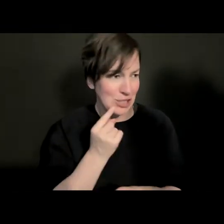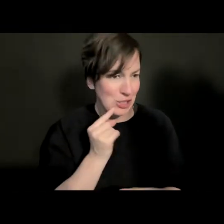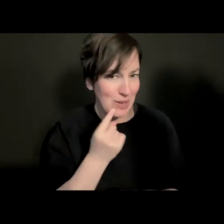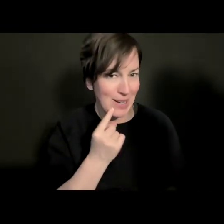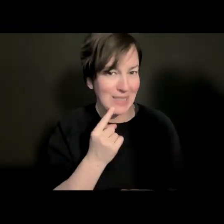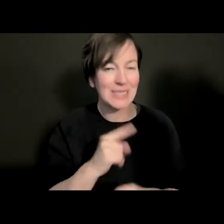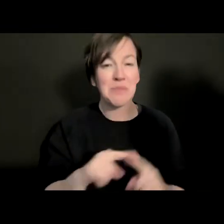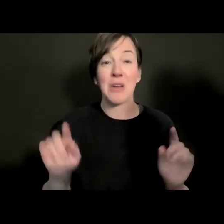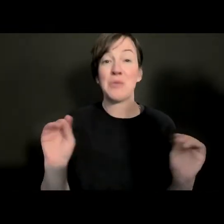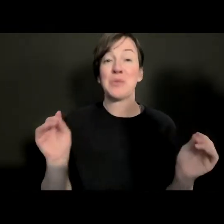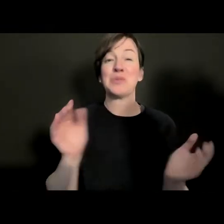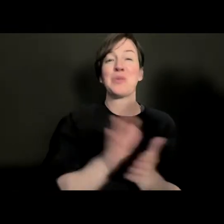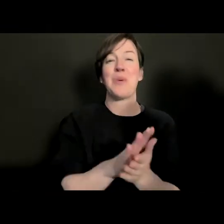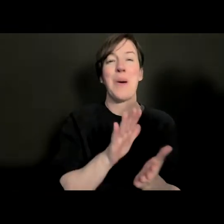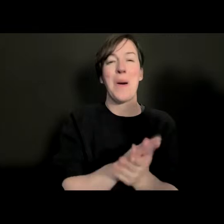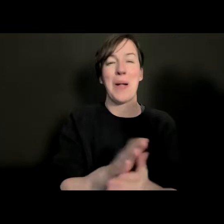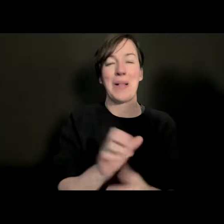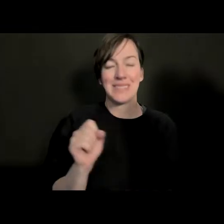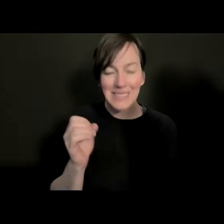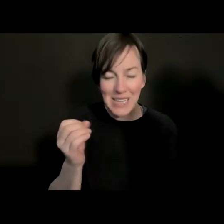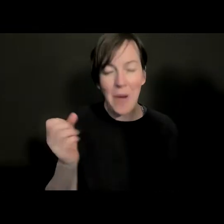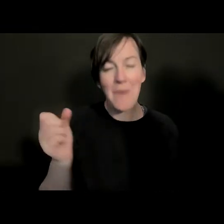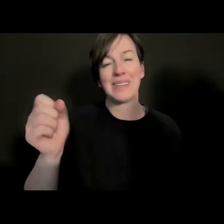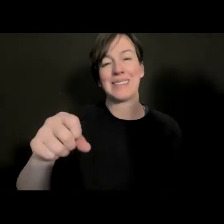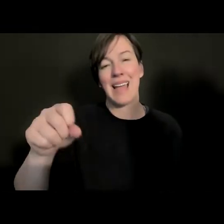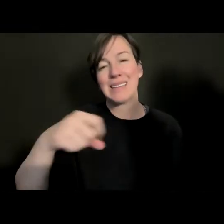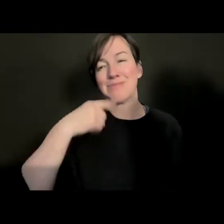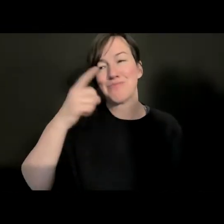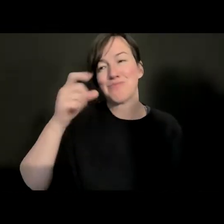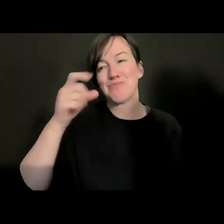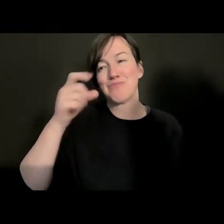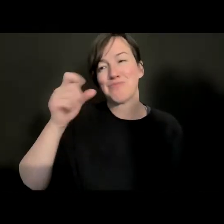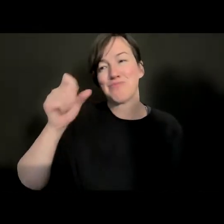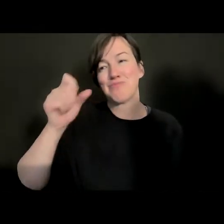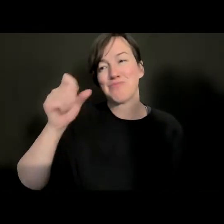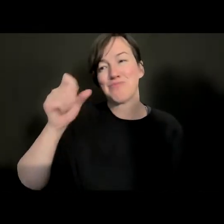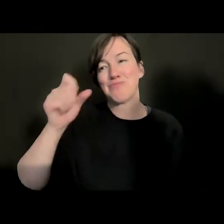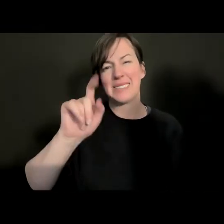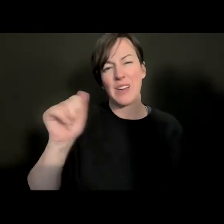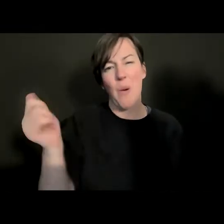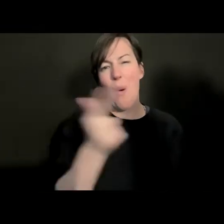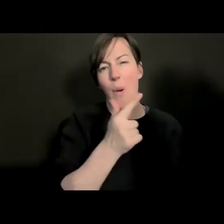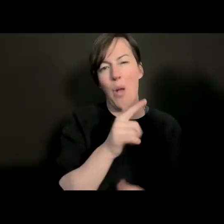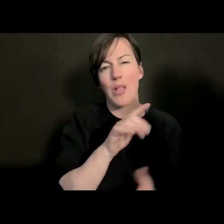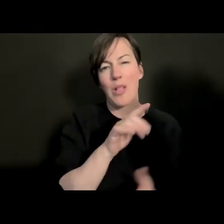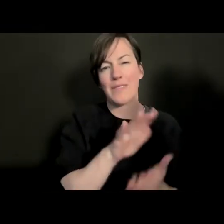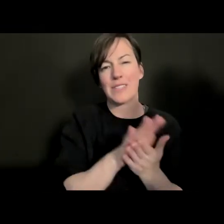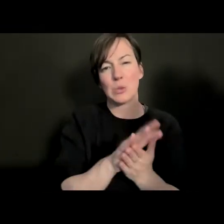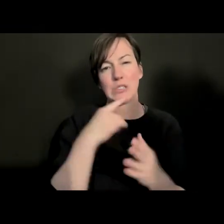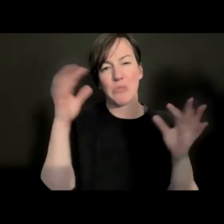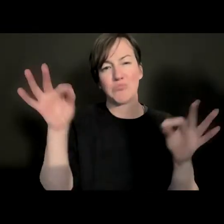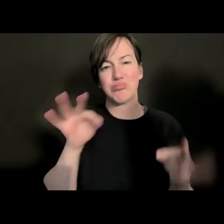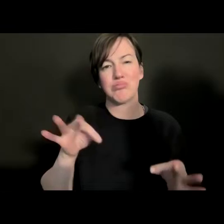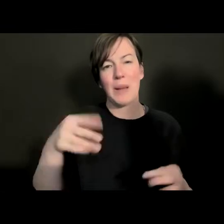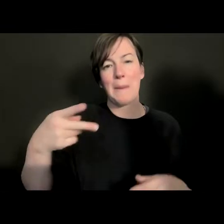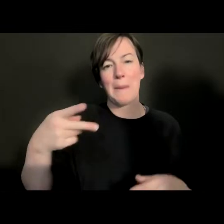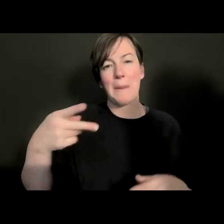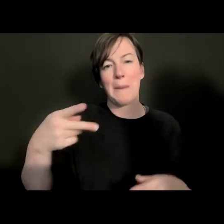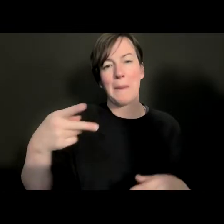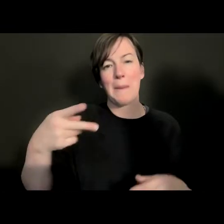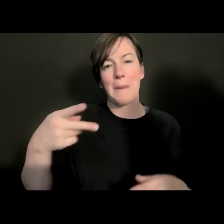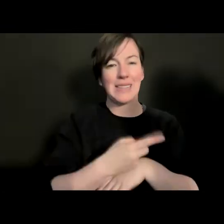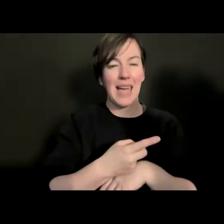was no school. So I said, yes, the website on all of our school sites tells you about PD Day, but so I thought that